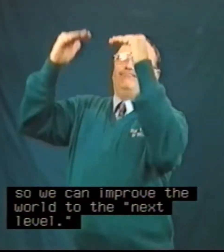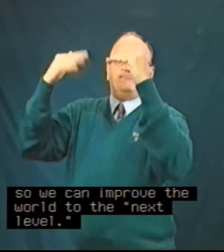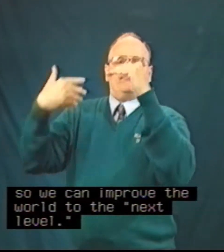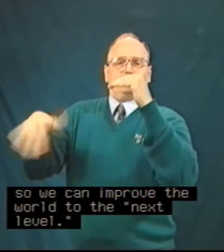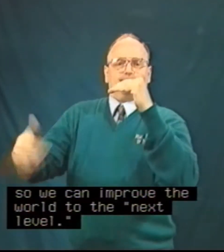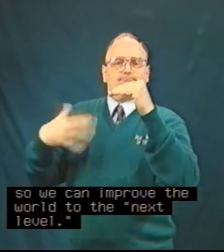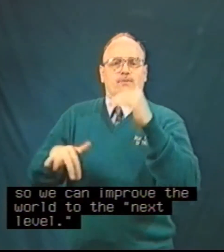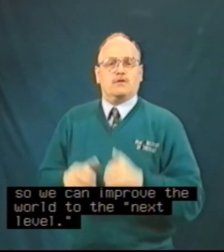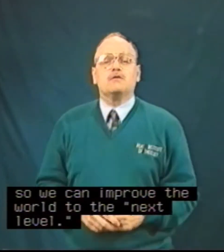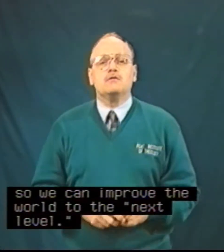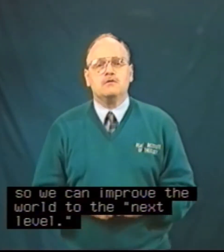next level.